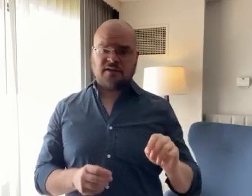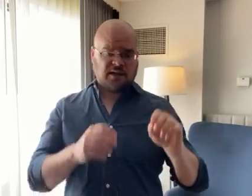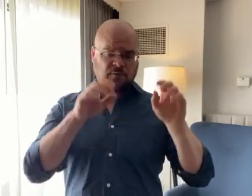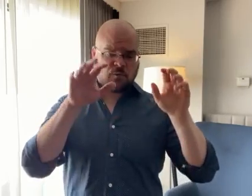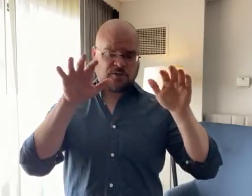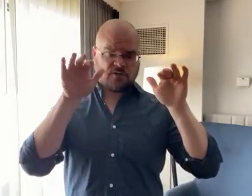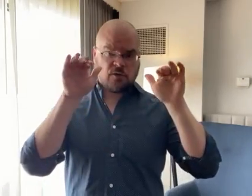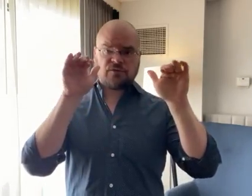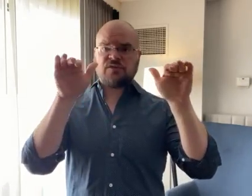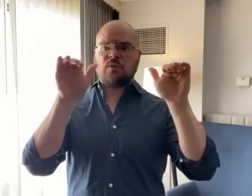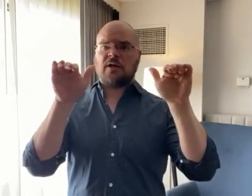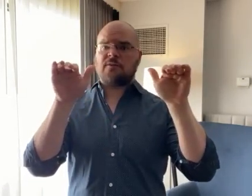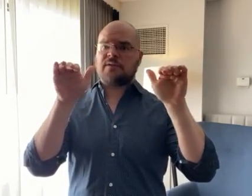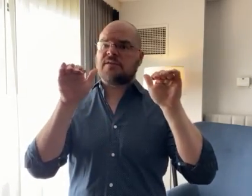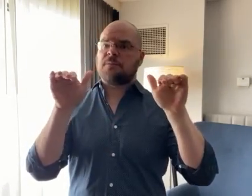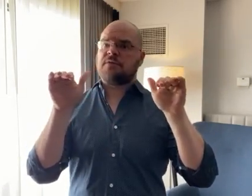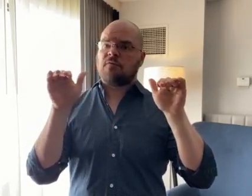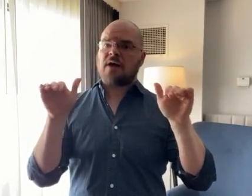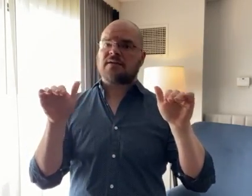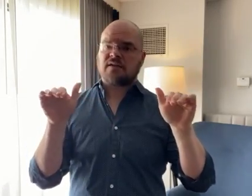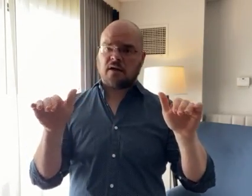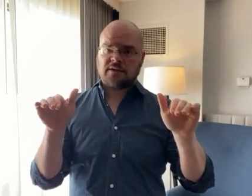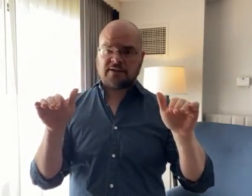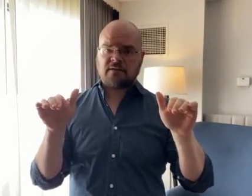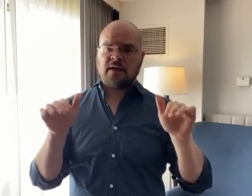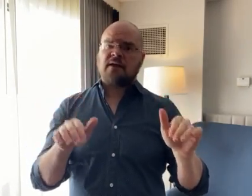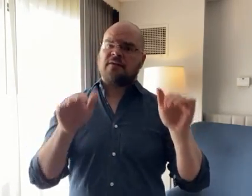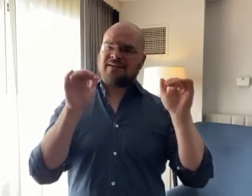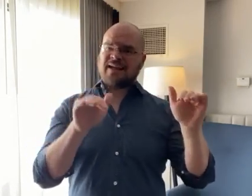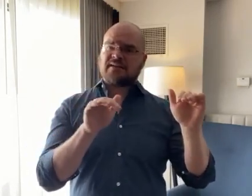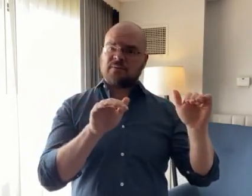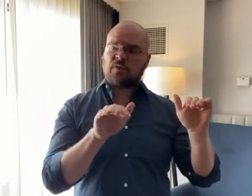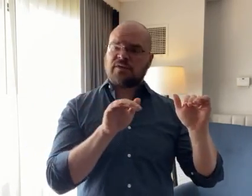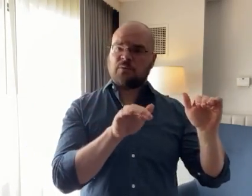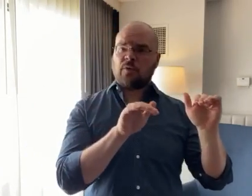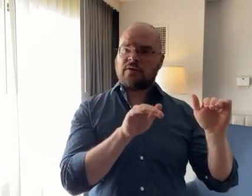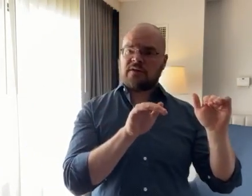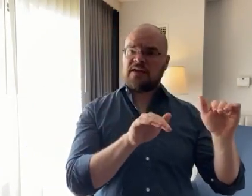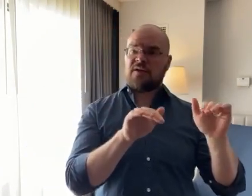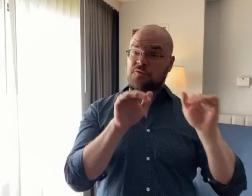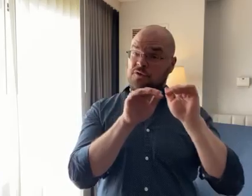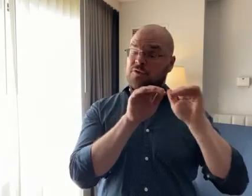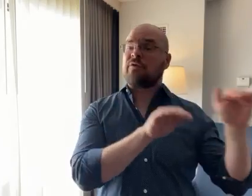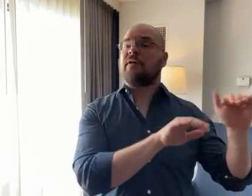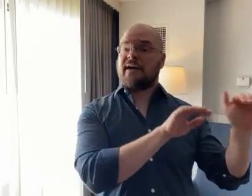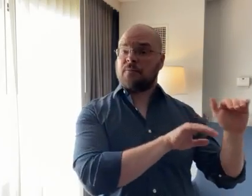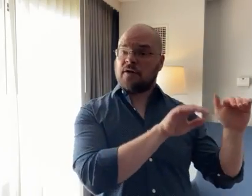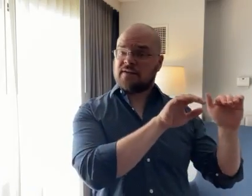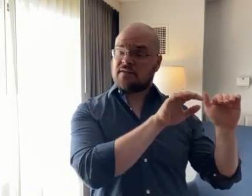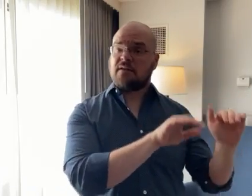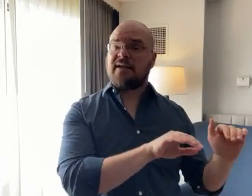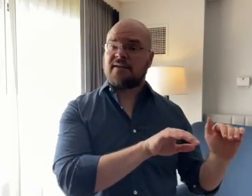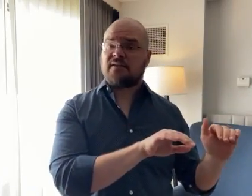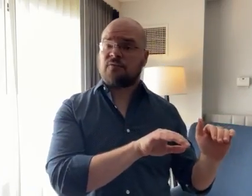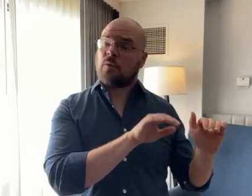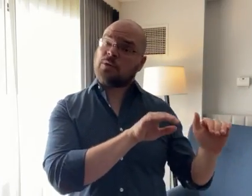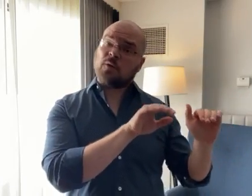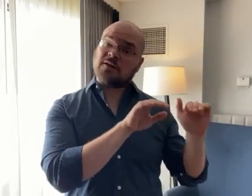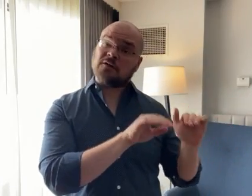that we want those two elements to be rock solid. The next most important thing, or the third item on this list of what we want to look